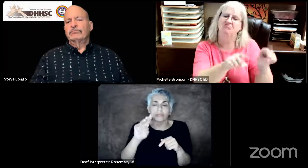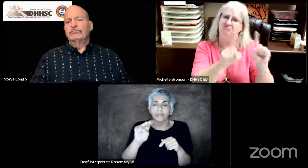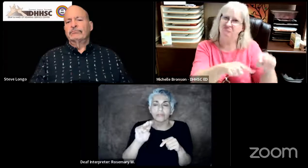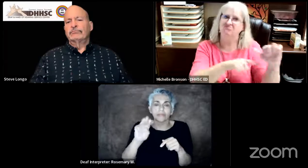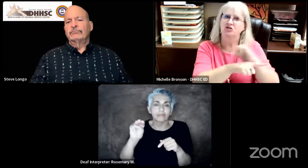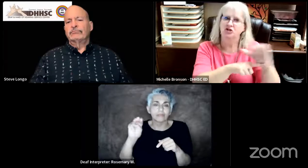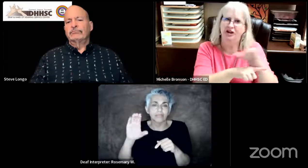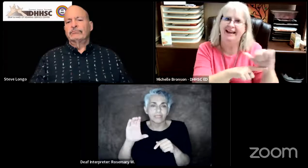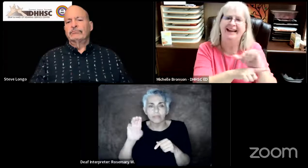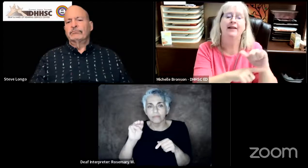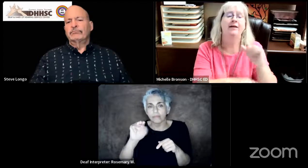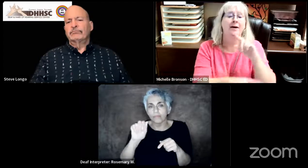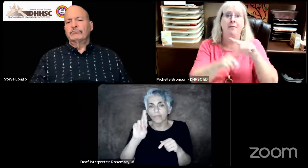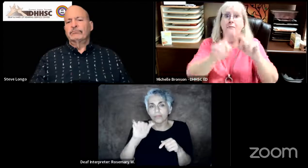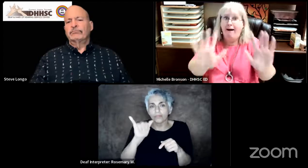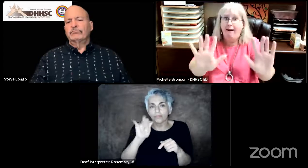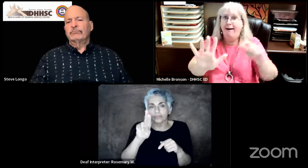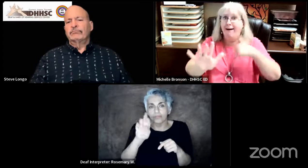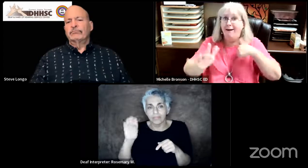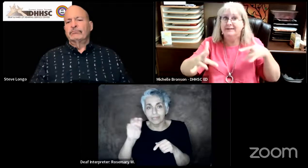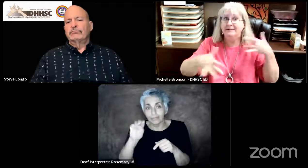trainings. We do that every 2 months.